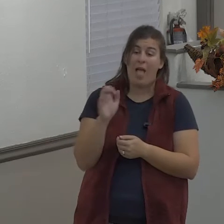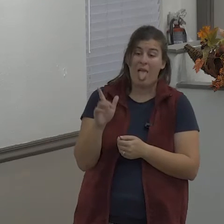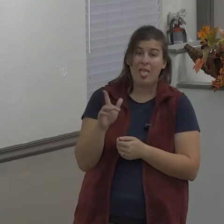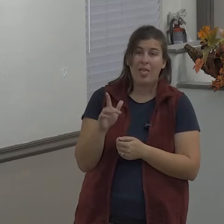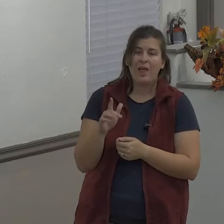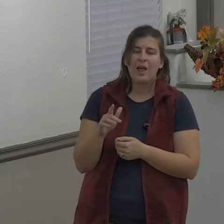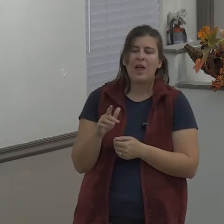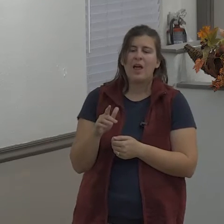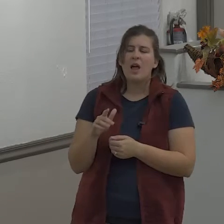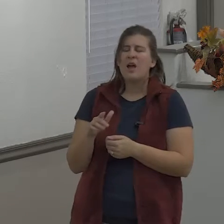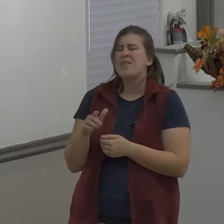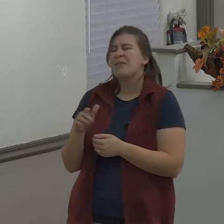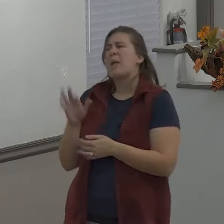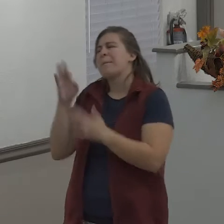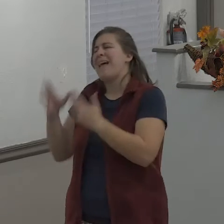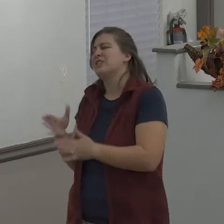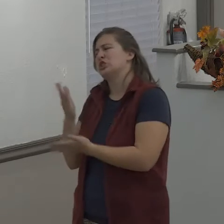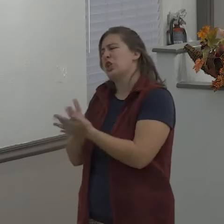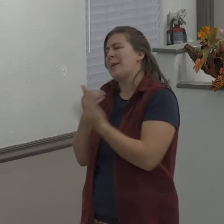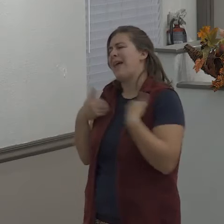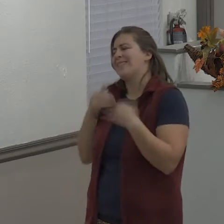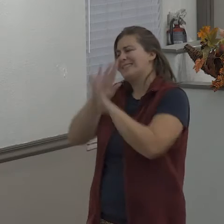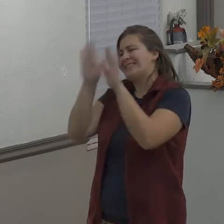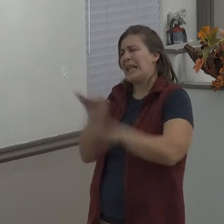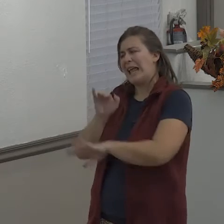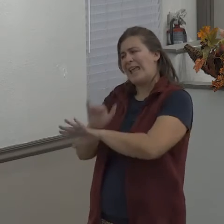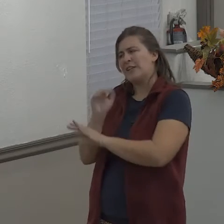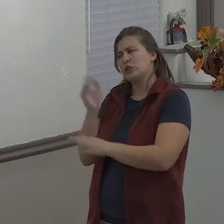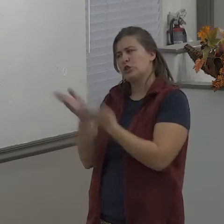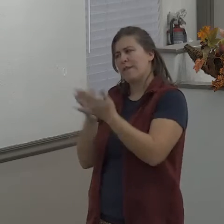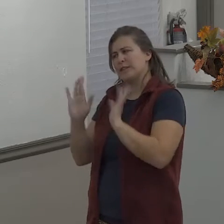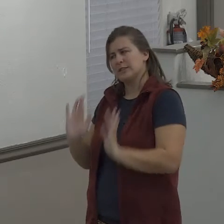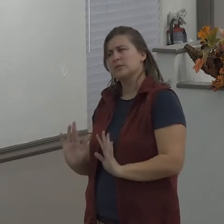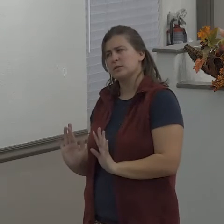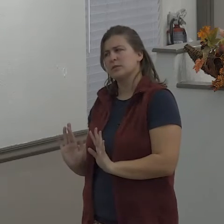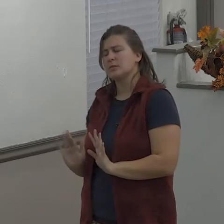Well, he stopped having the Sunday evening service.